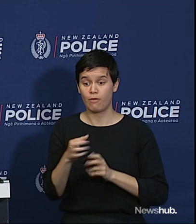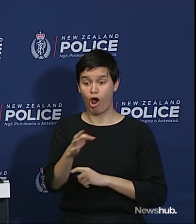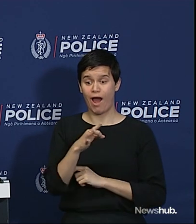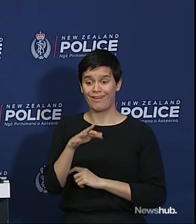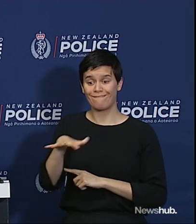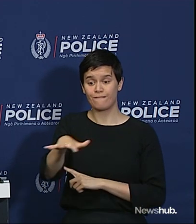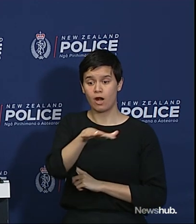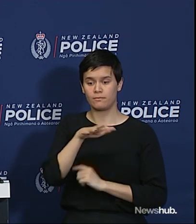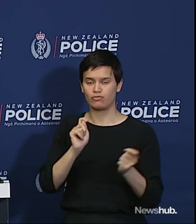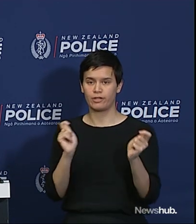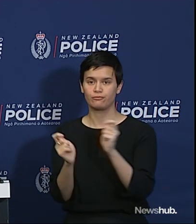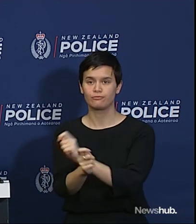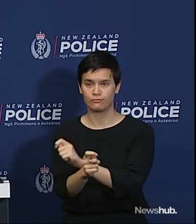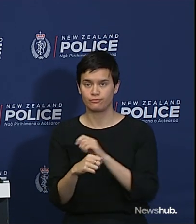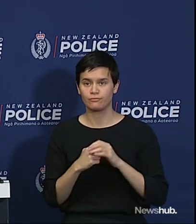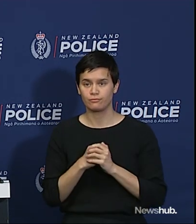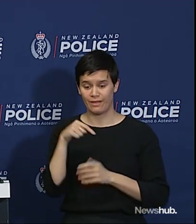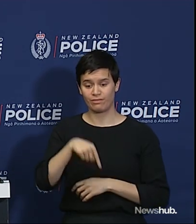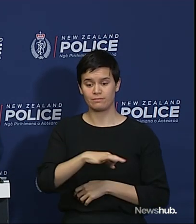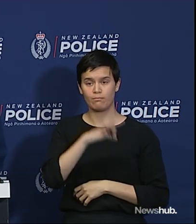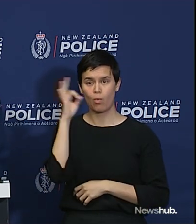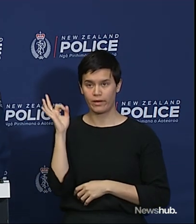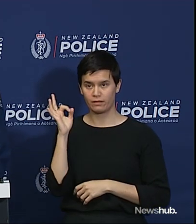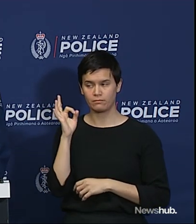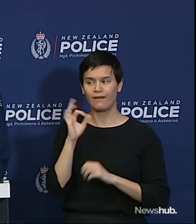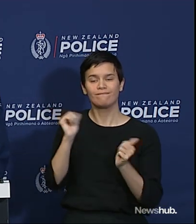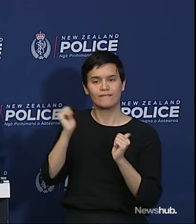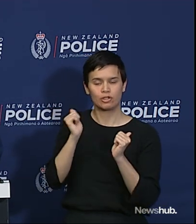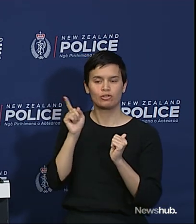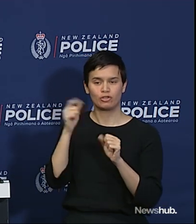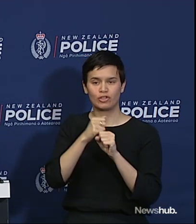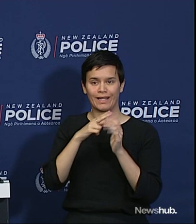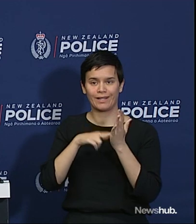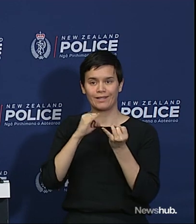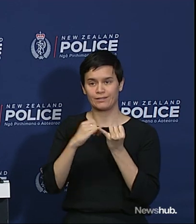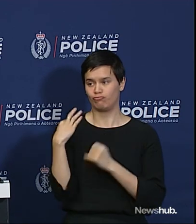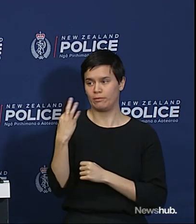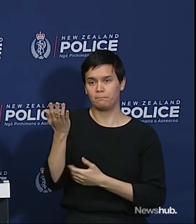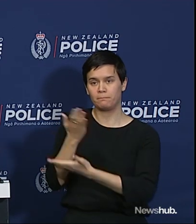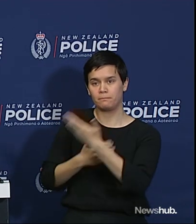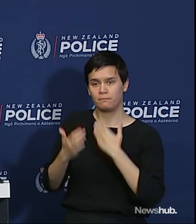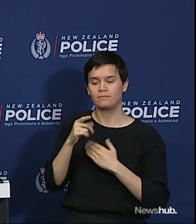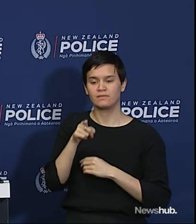Increased activity since early this morning, and you've heard from our scientists about that.